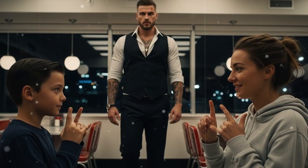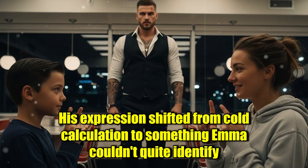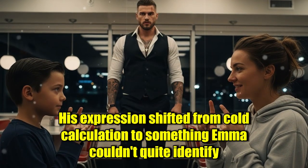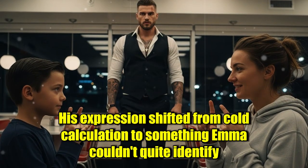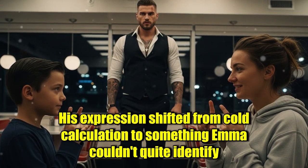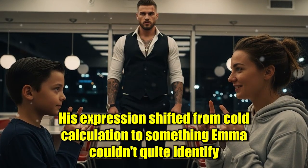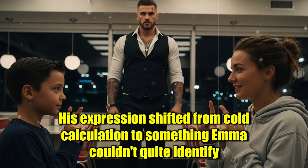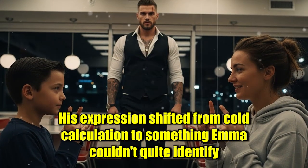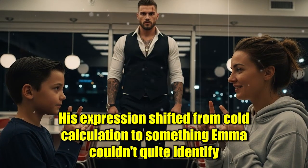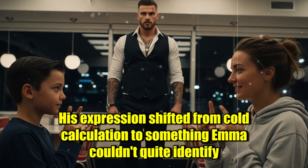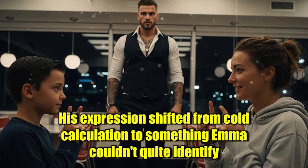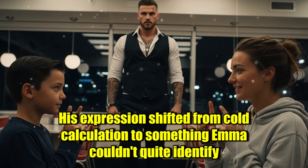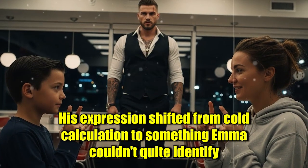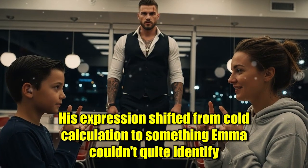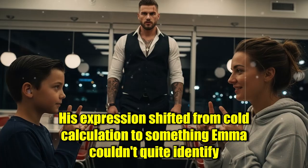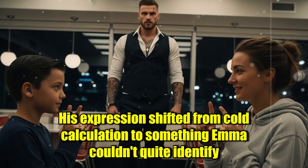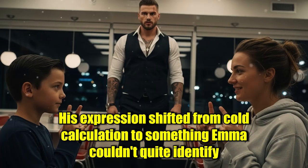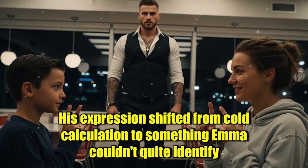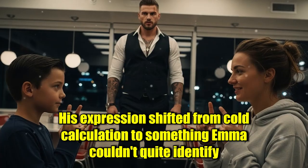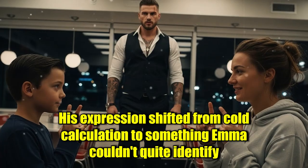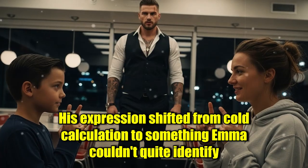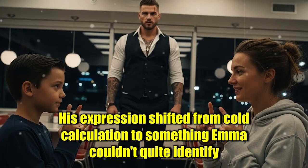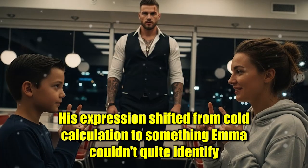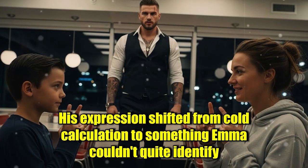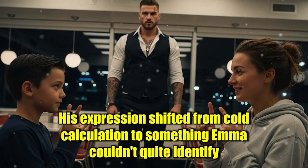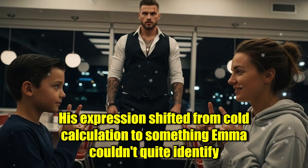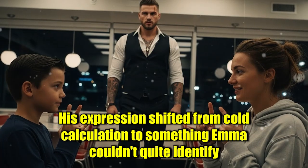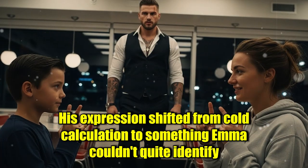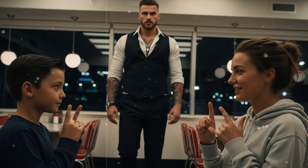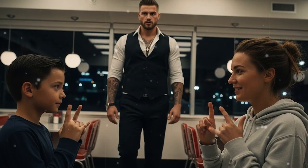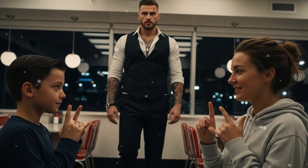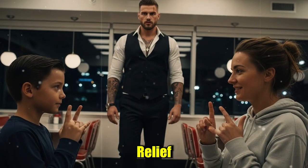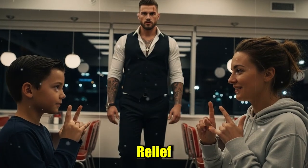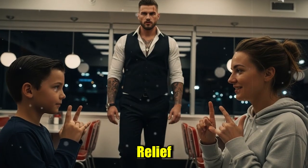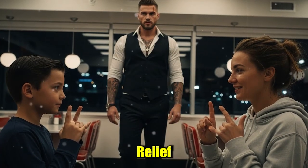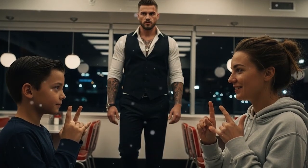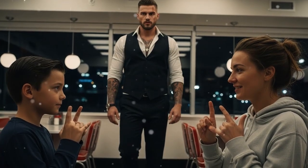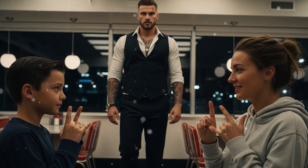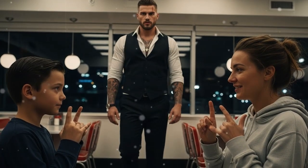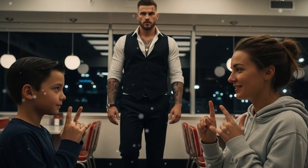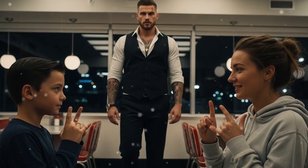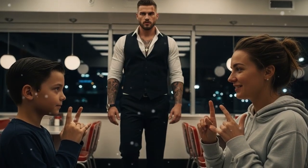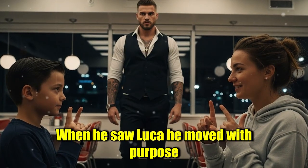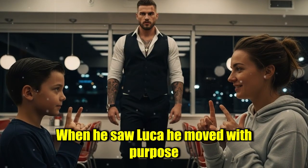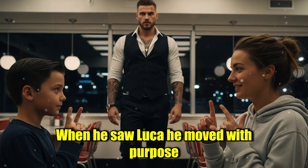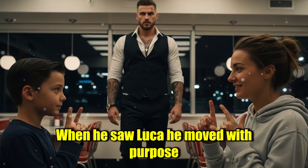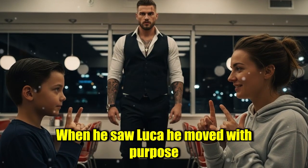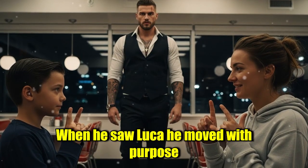His expression shifted from cold calculation to something Emma couldn't quite identify. Relief. Fear? When he saw